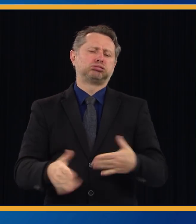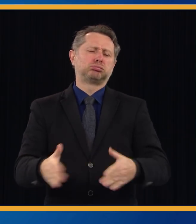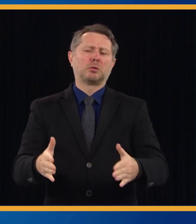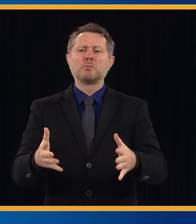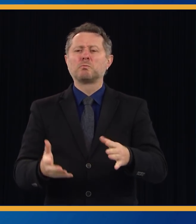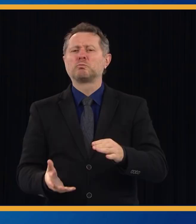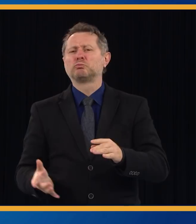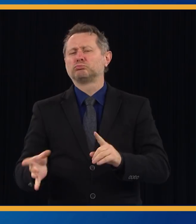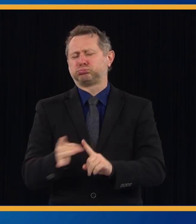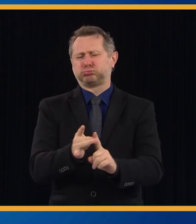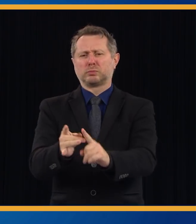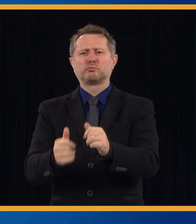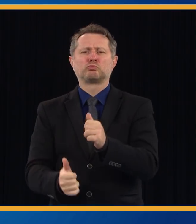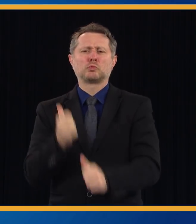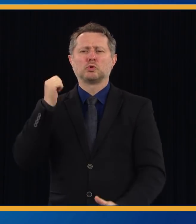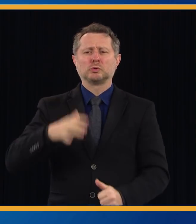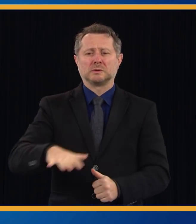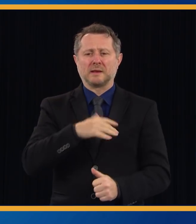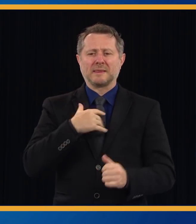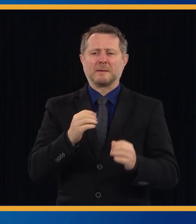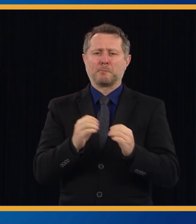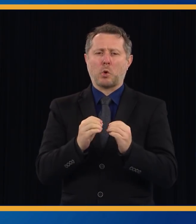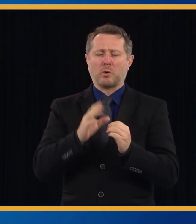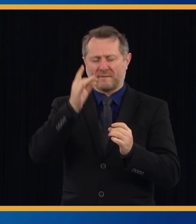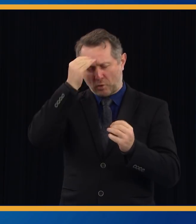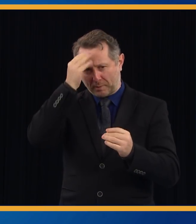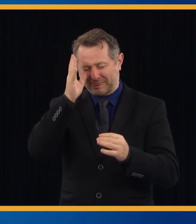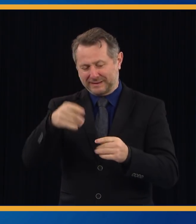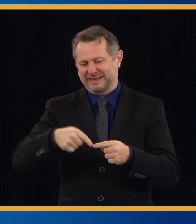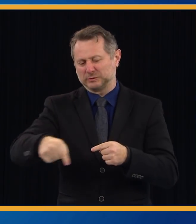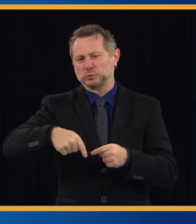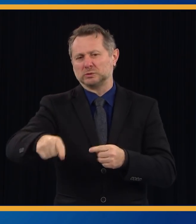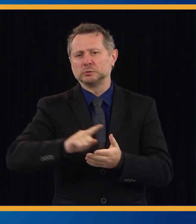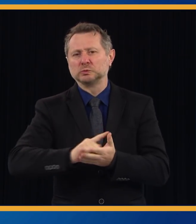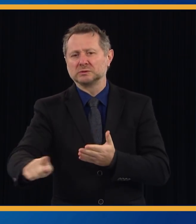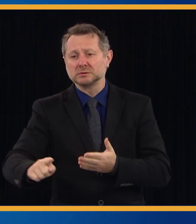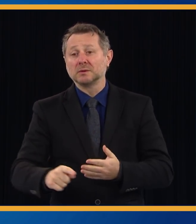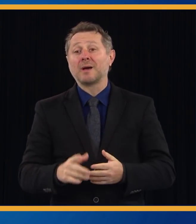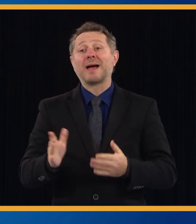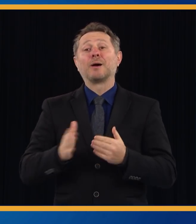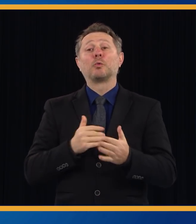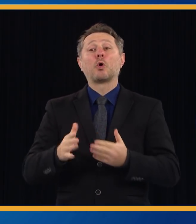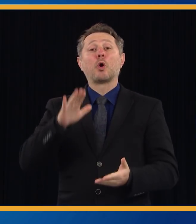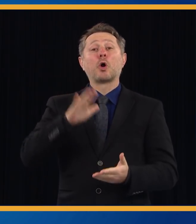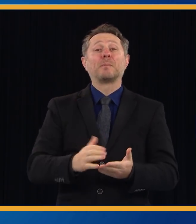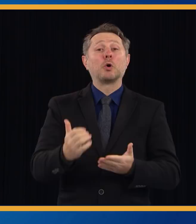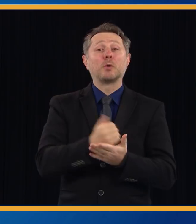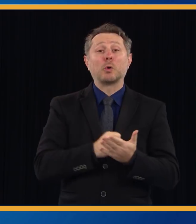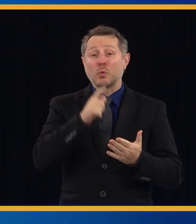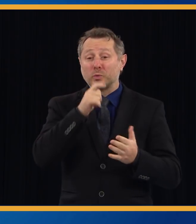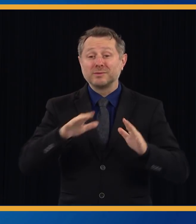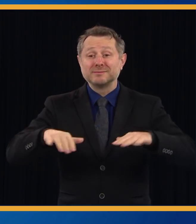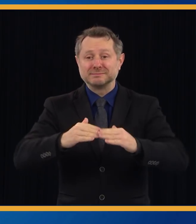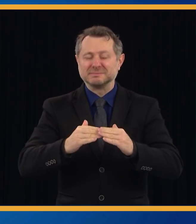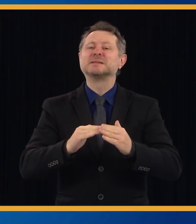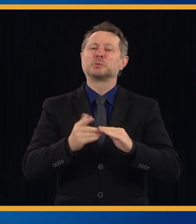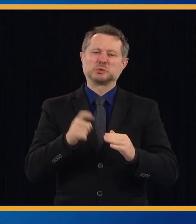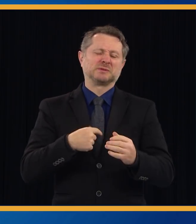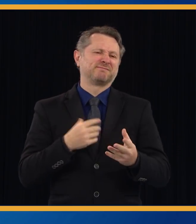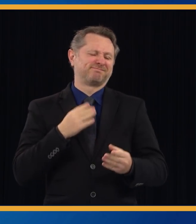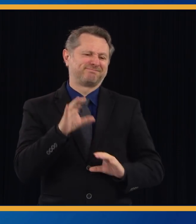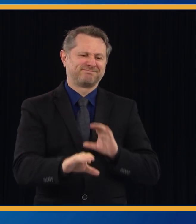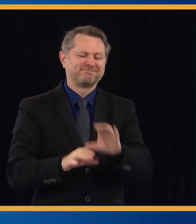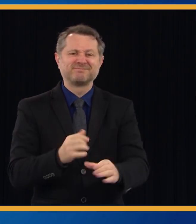more to say on that this week. But lower income communities need more assistance through this. And